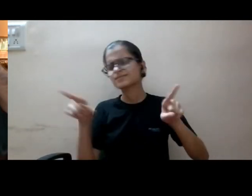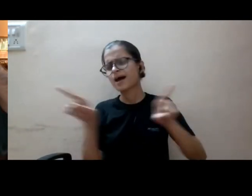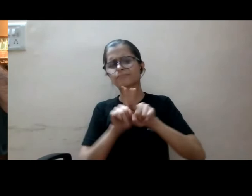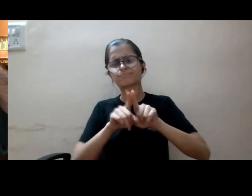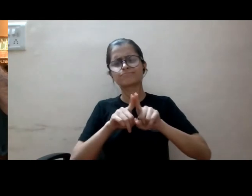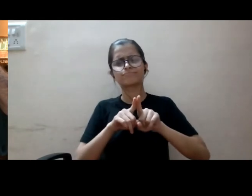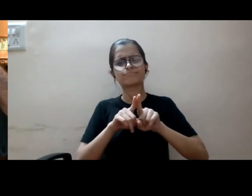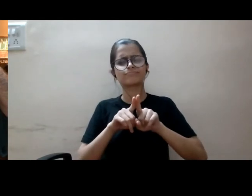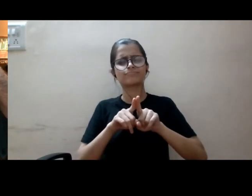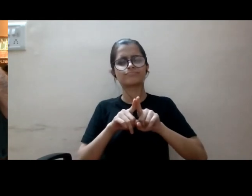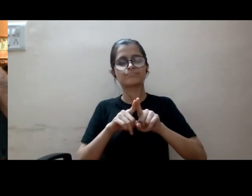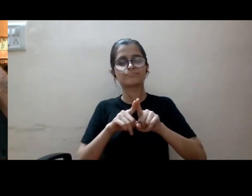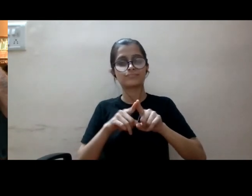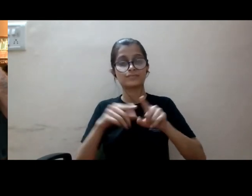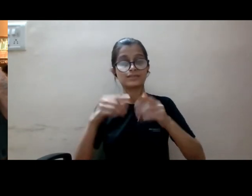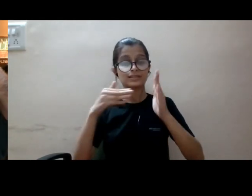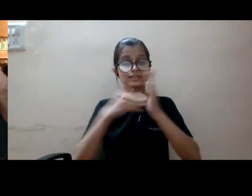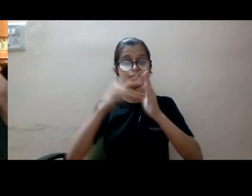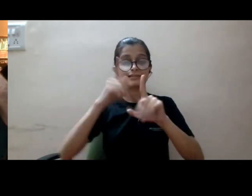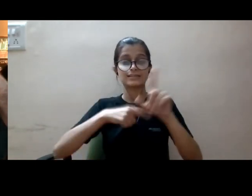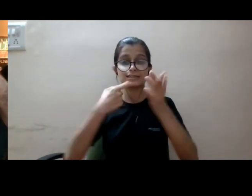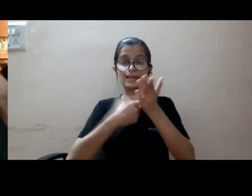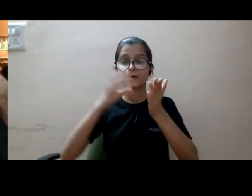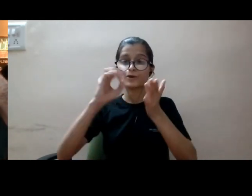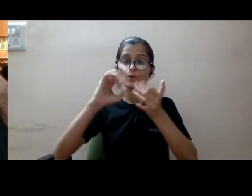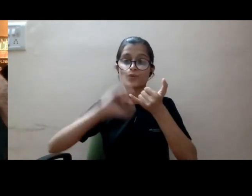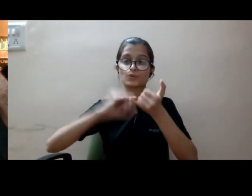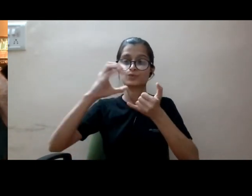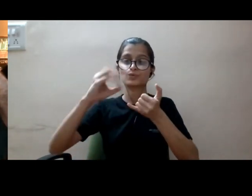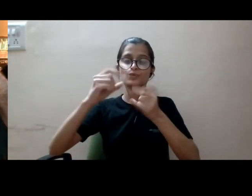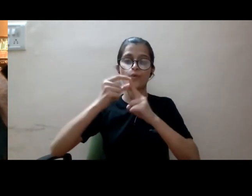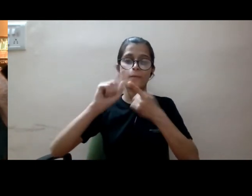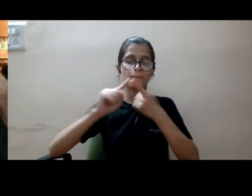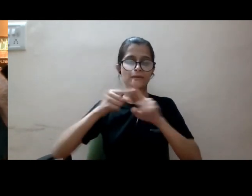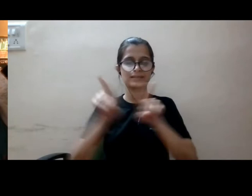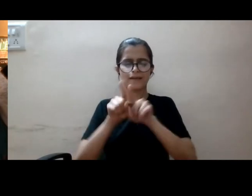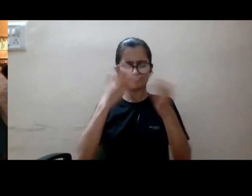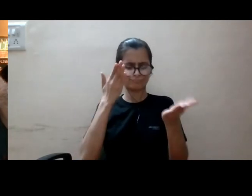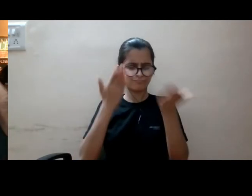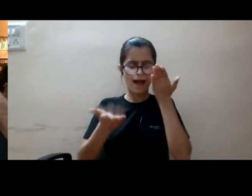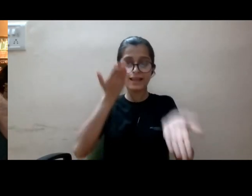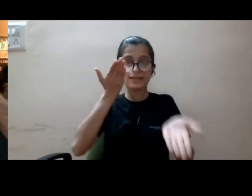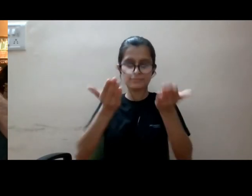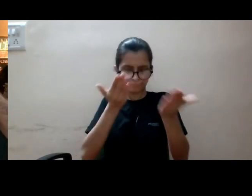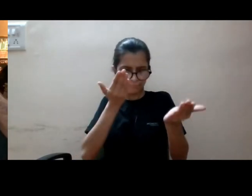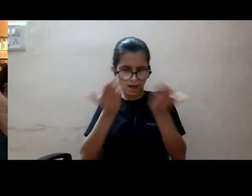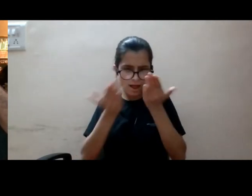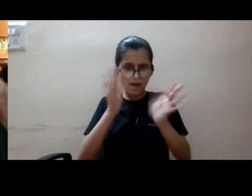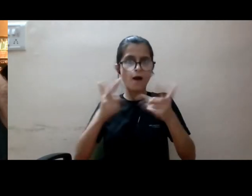what's the word? Gyroscope, right? We have balance systems in our inner